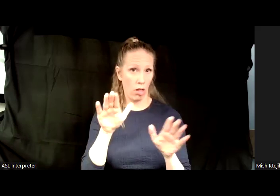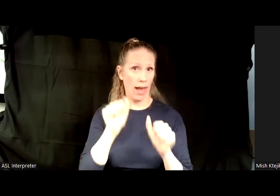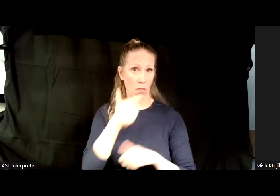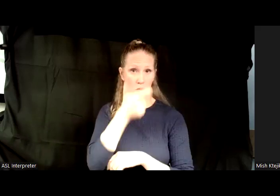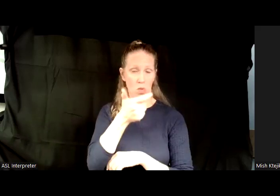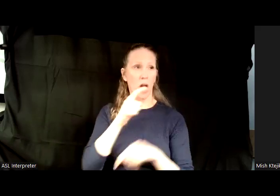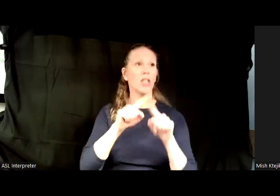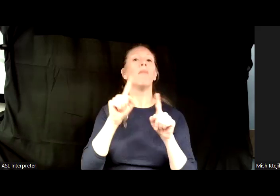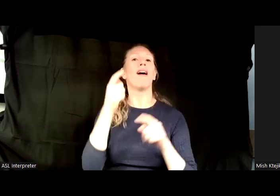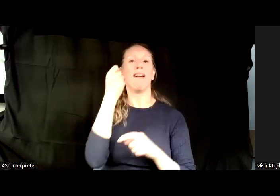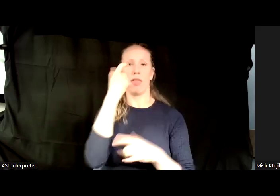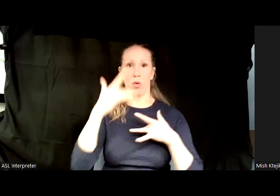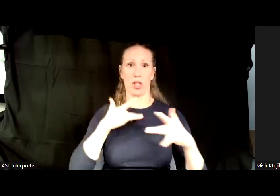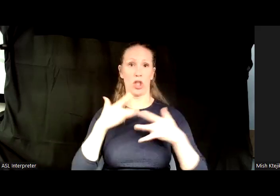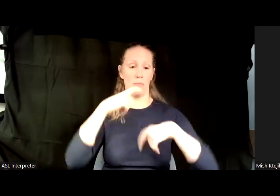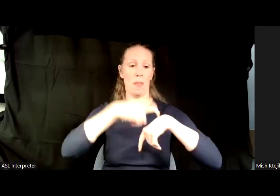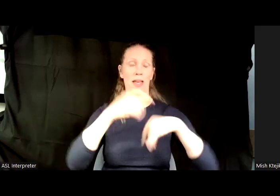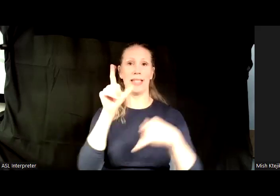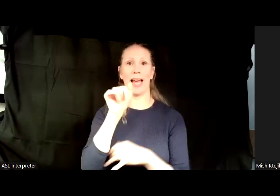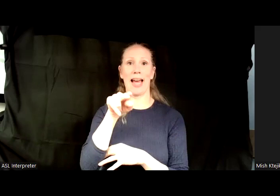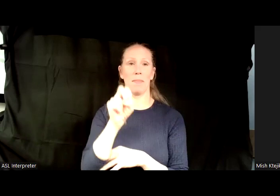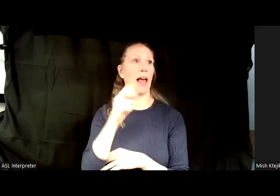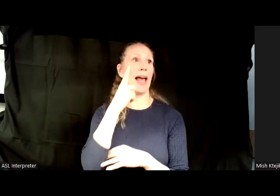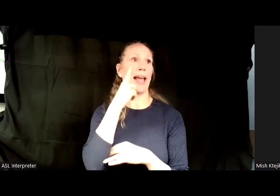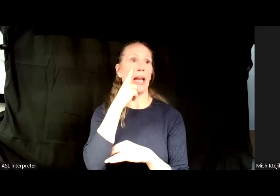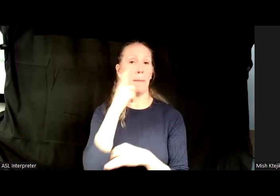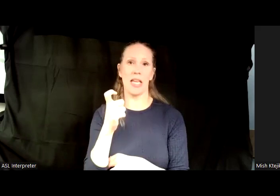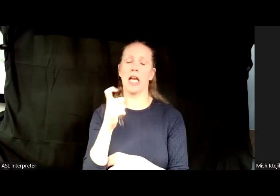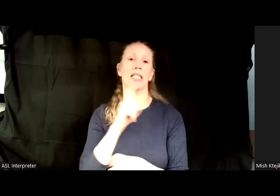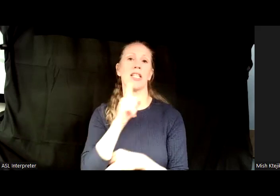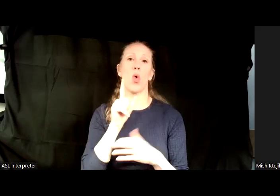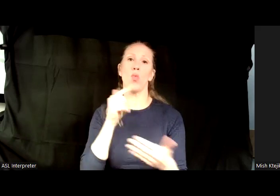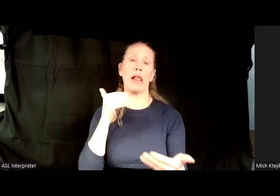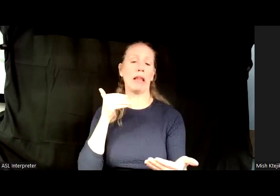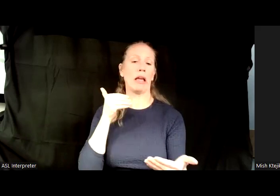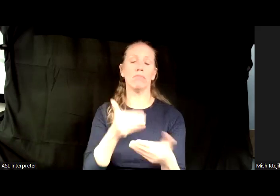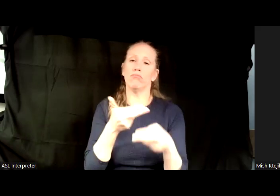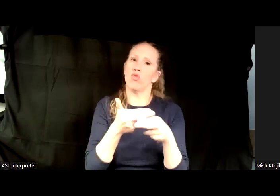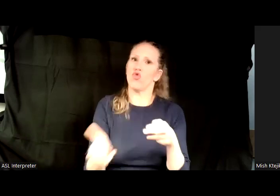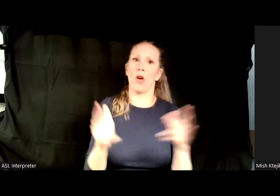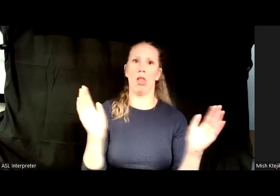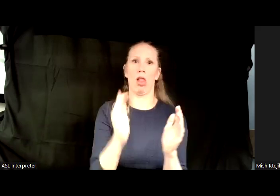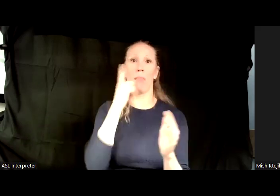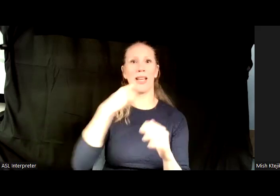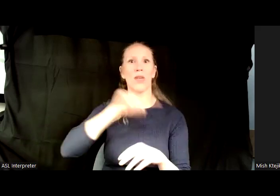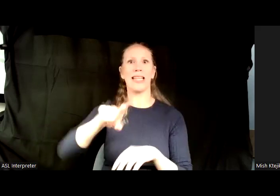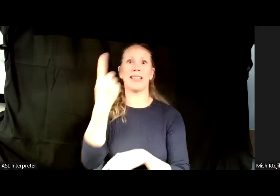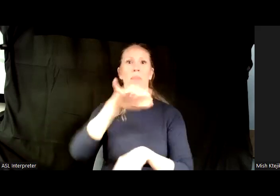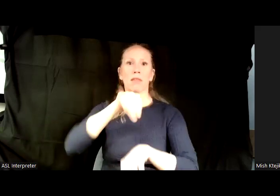So there was some concern about the timeline because it's a crunch timeline, so we need to have something in place by June